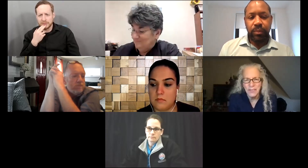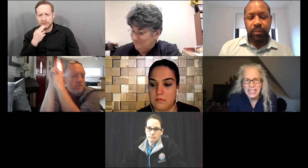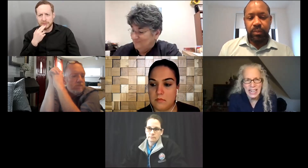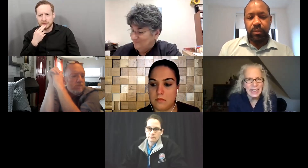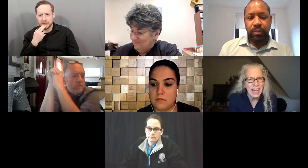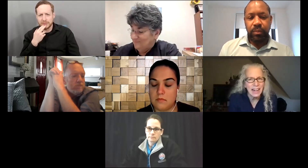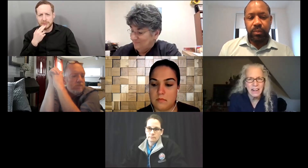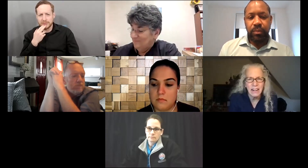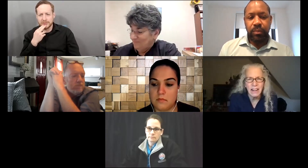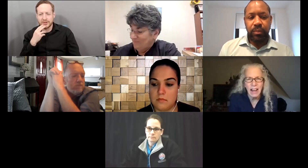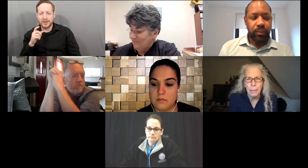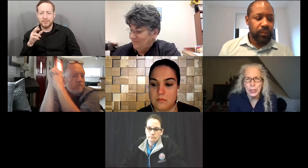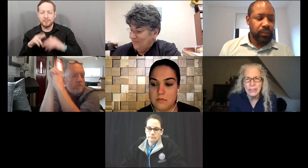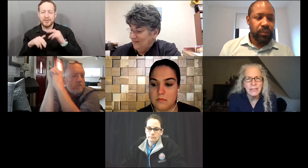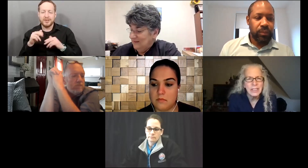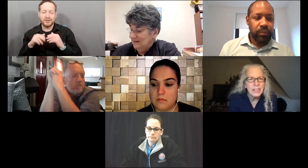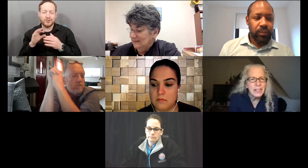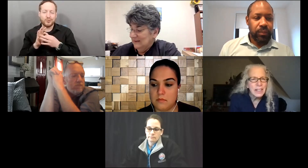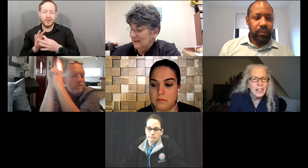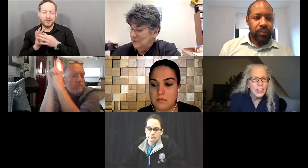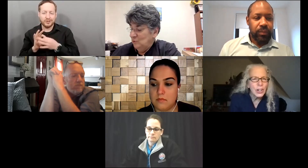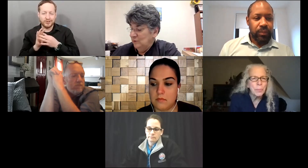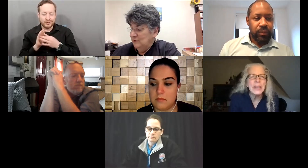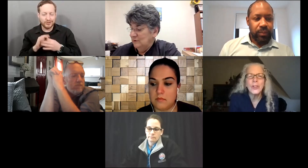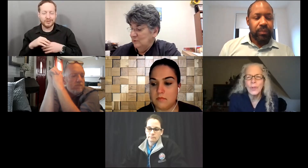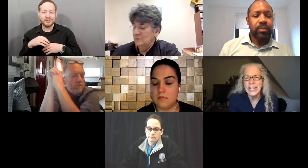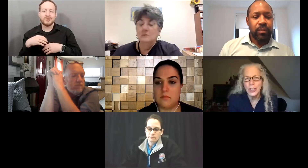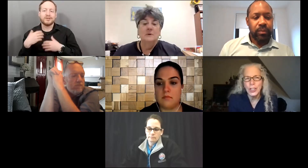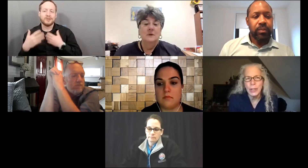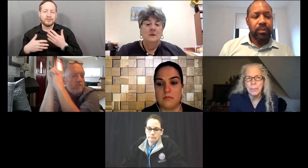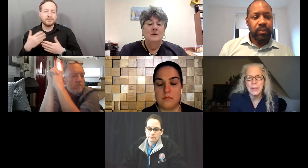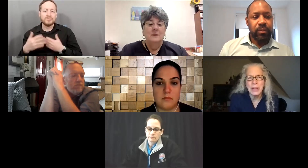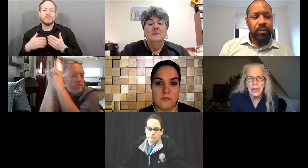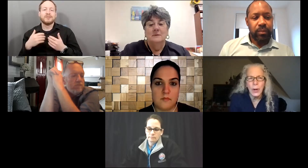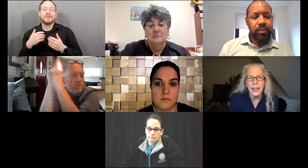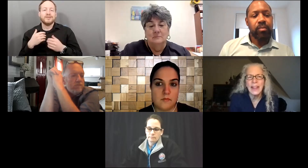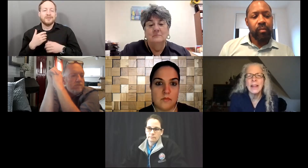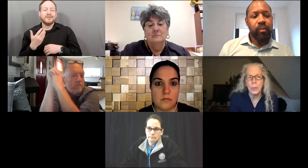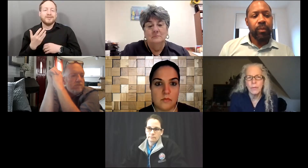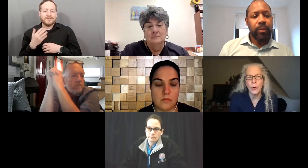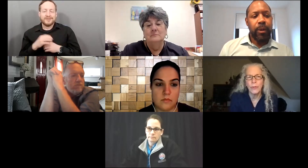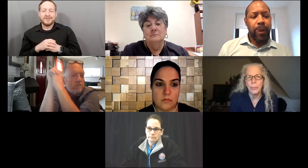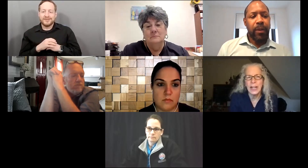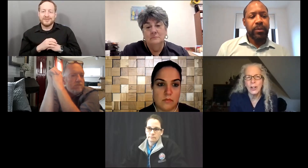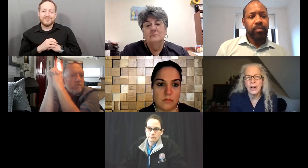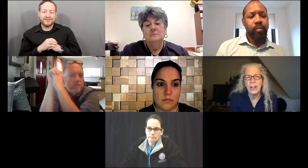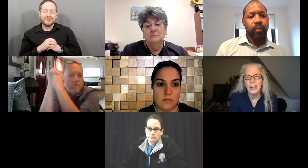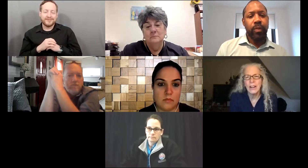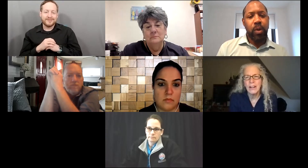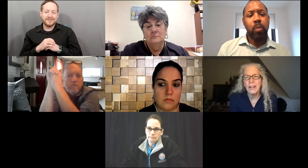to investigate that option. And who No, would? build the relationship to begin with and then move forward from